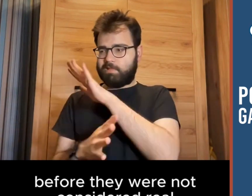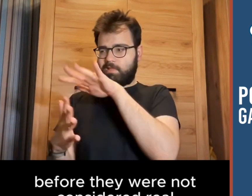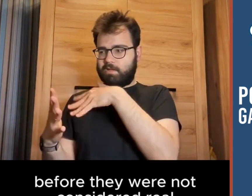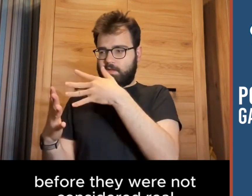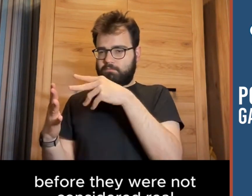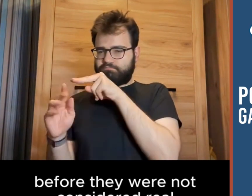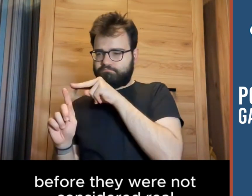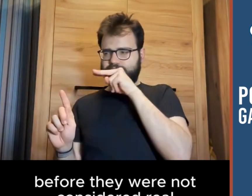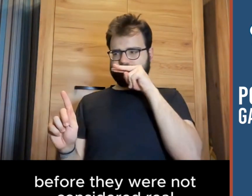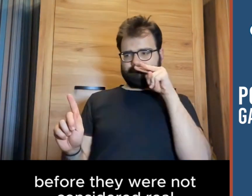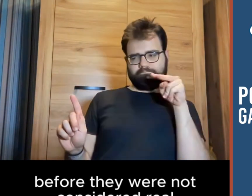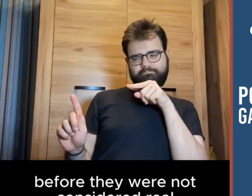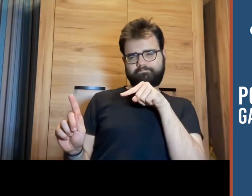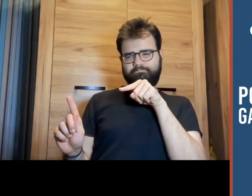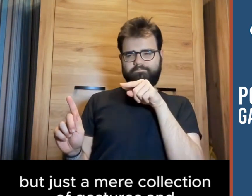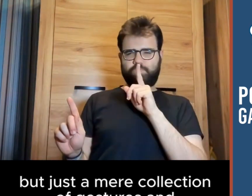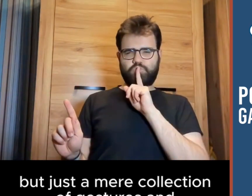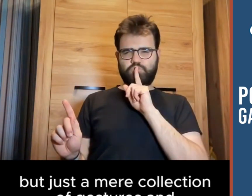the